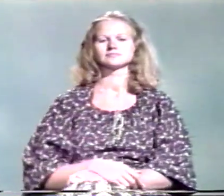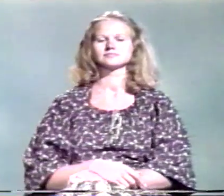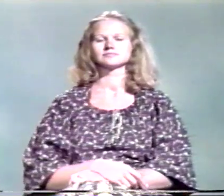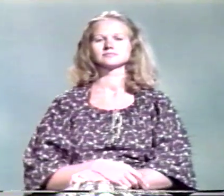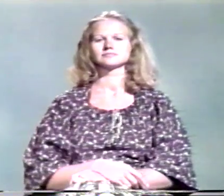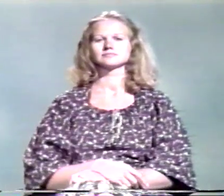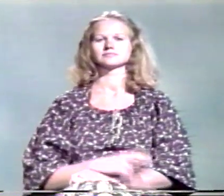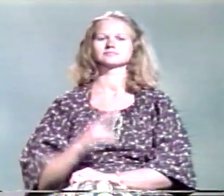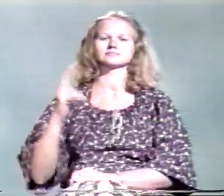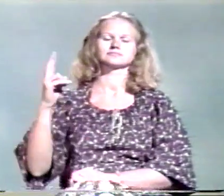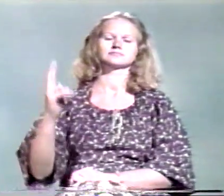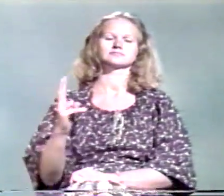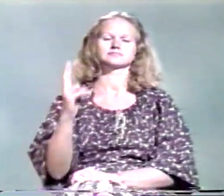Two people walking.